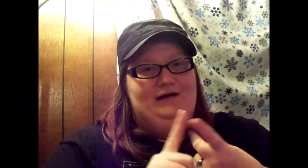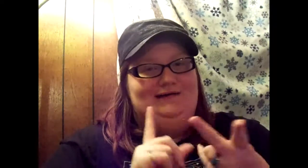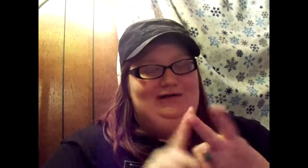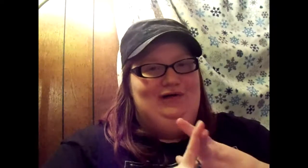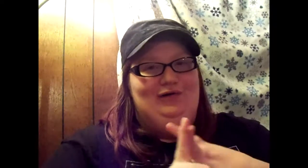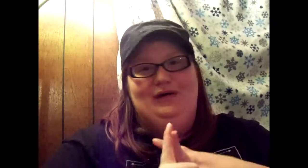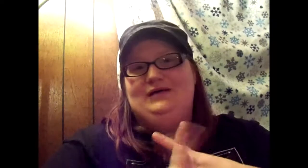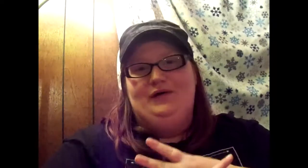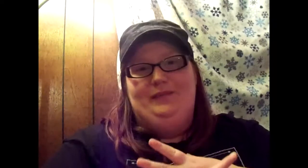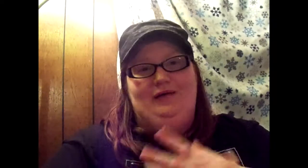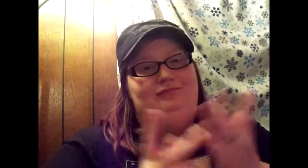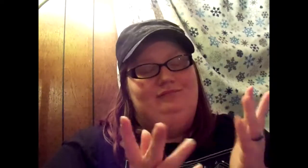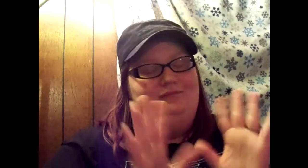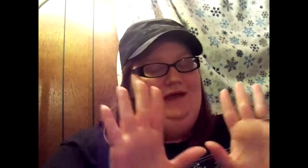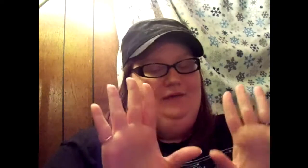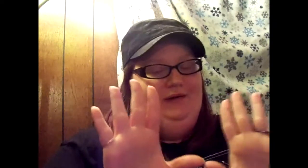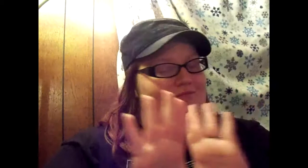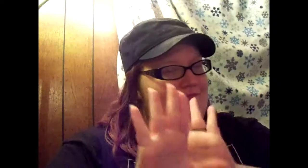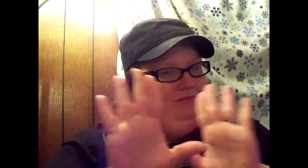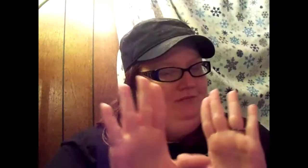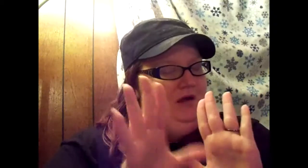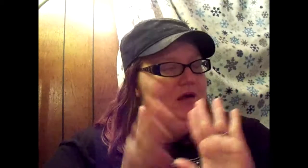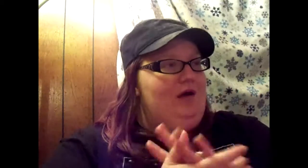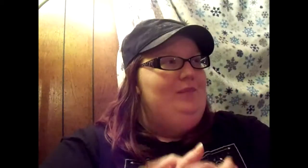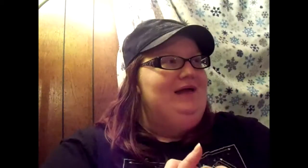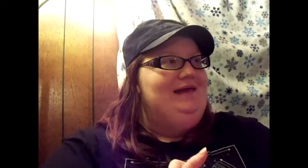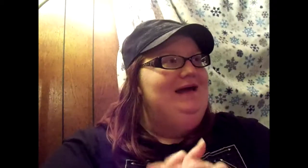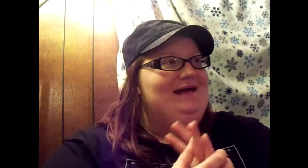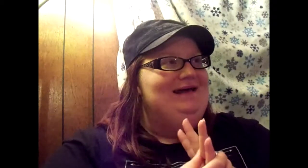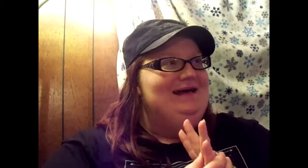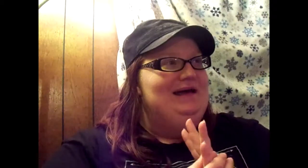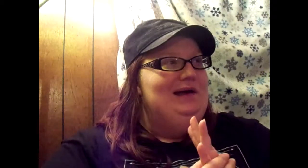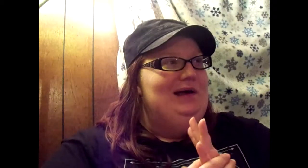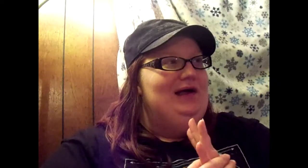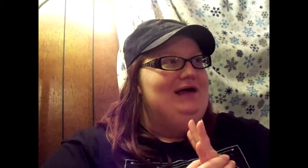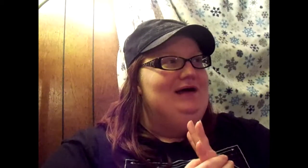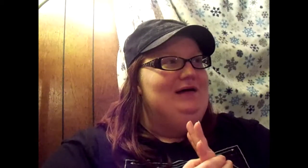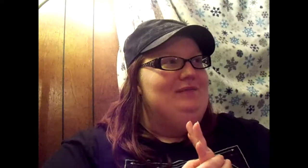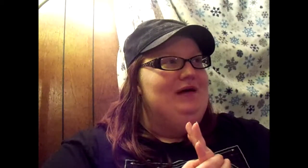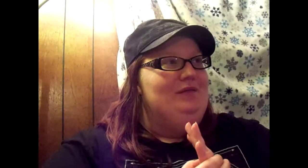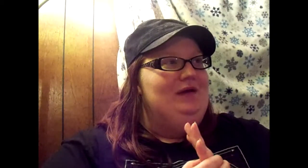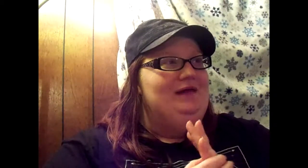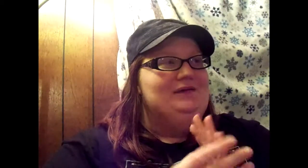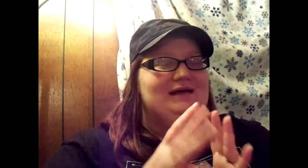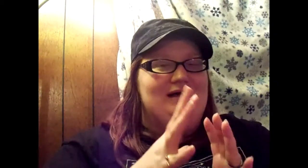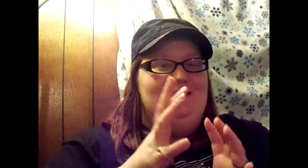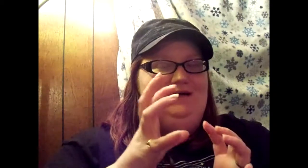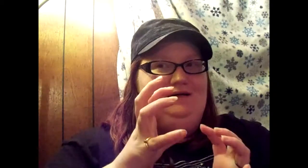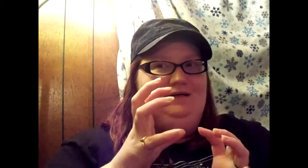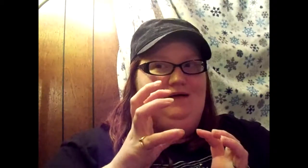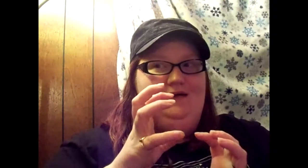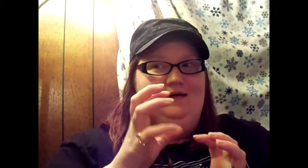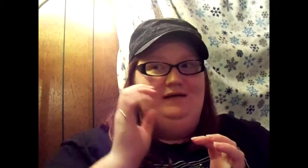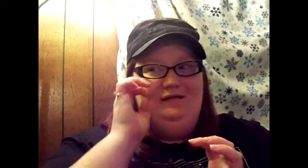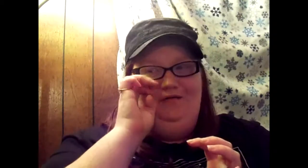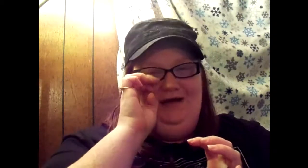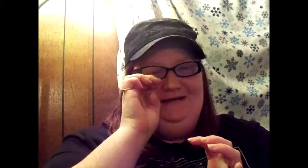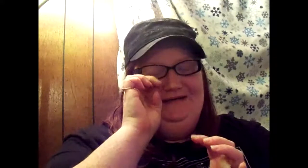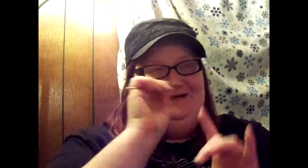us, two, you had somewhere to be. Anyway. But then, there was like a, I think, if you guys